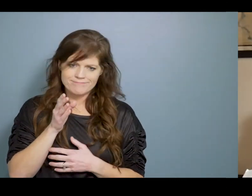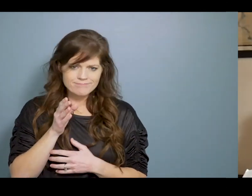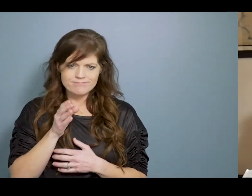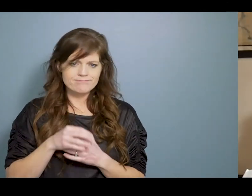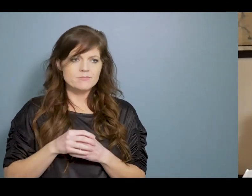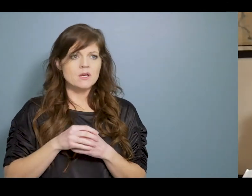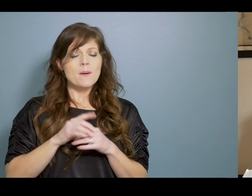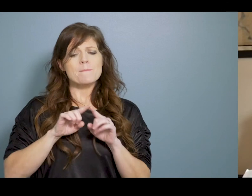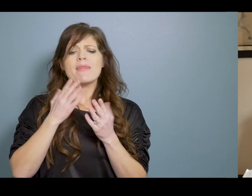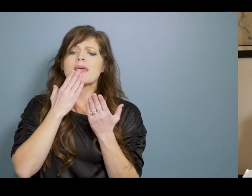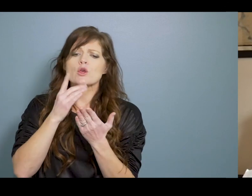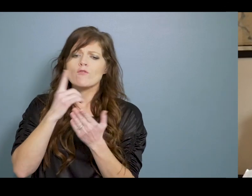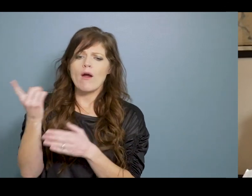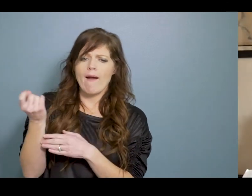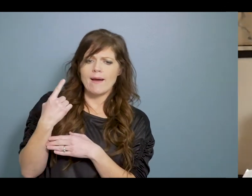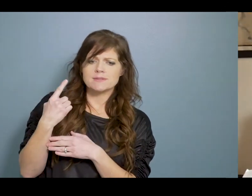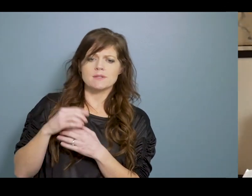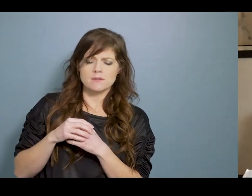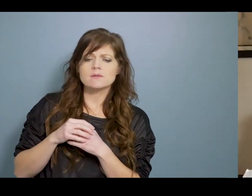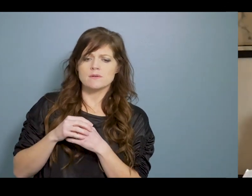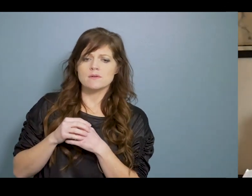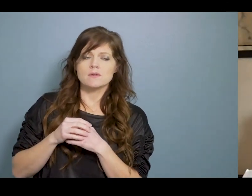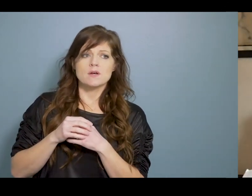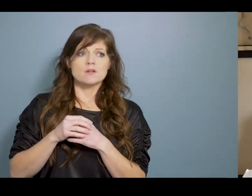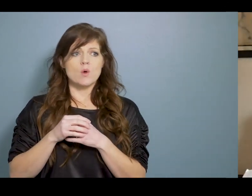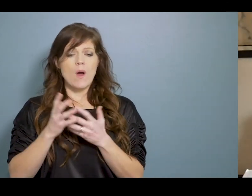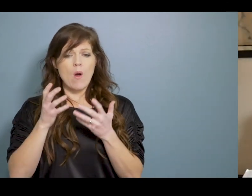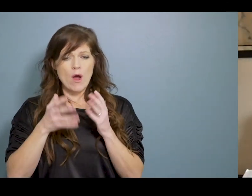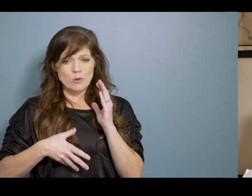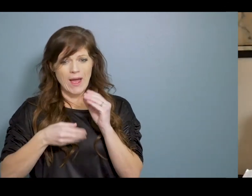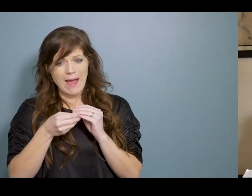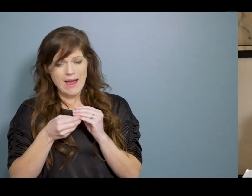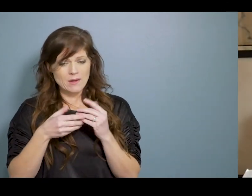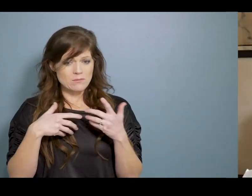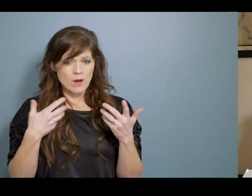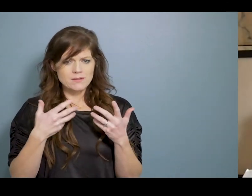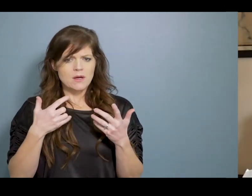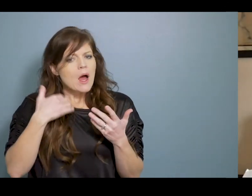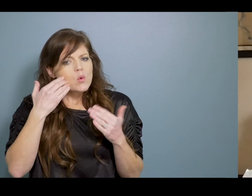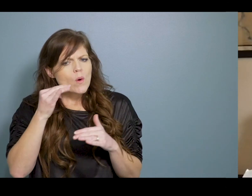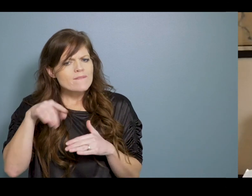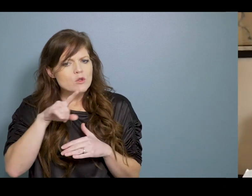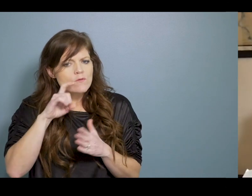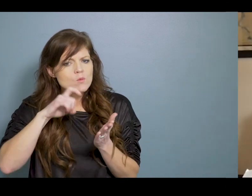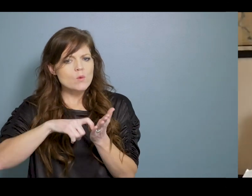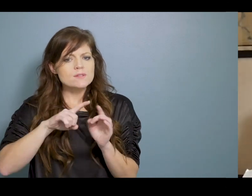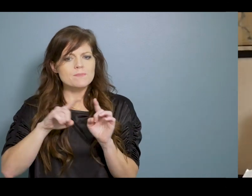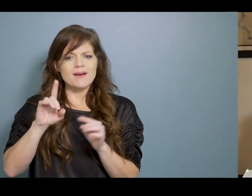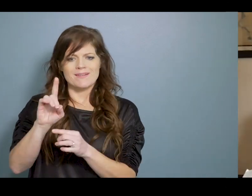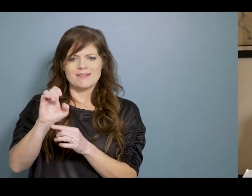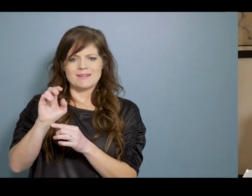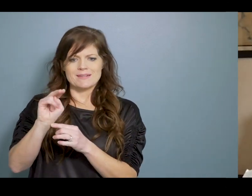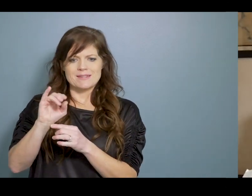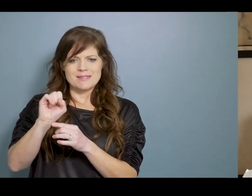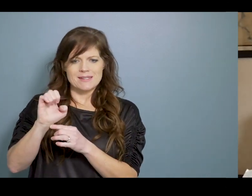asking that question. Just as a note to everybody, I want to make note, I'm not sure all of you have seen it, but both Denise and Carl are